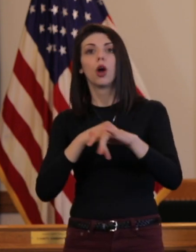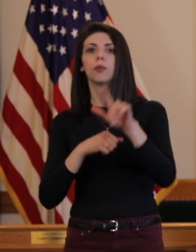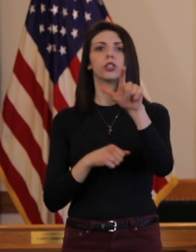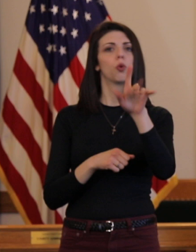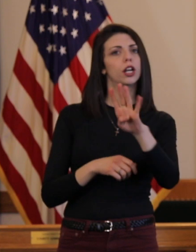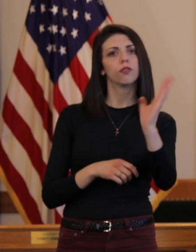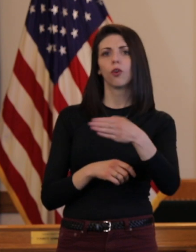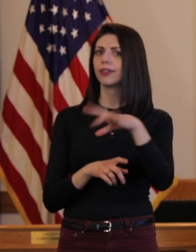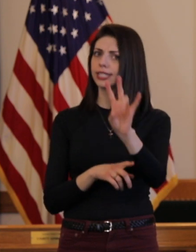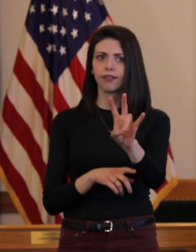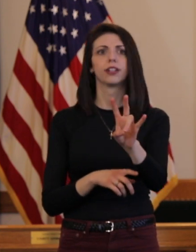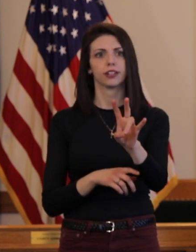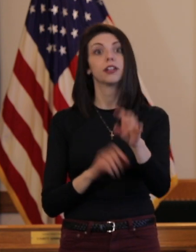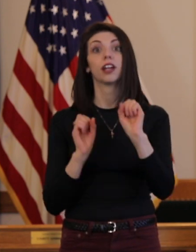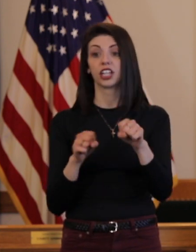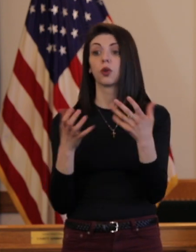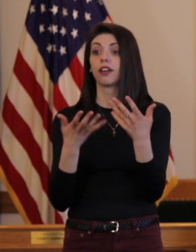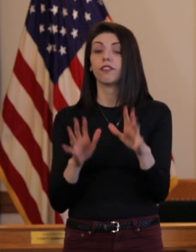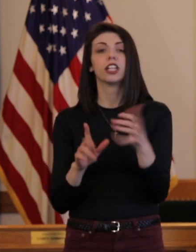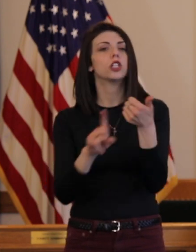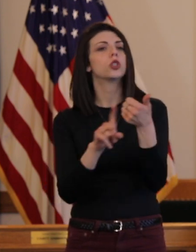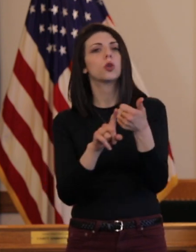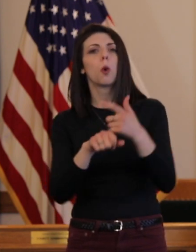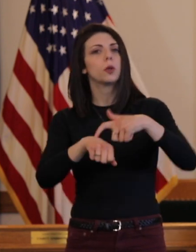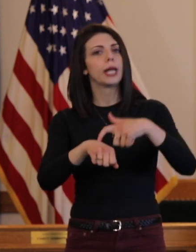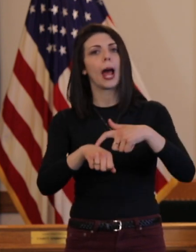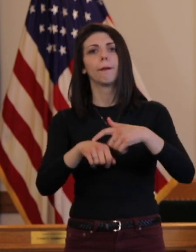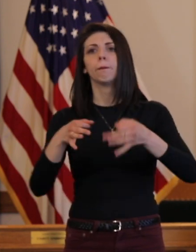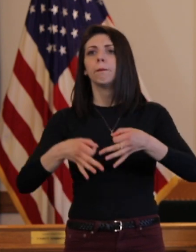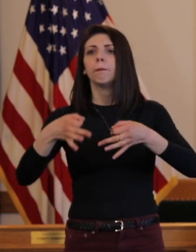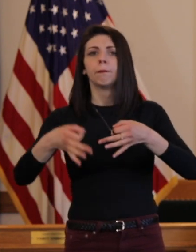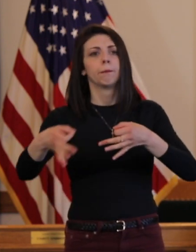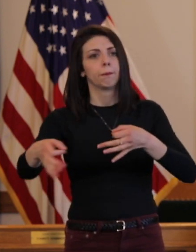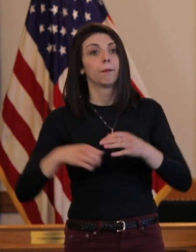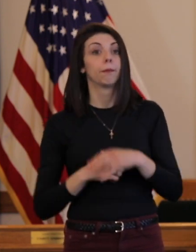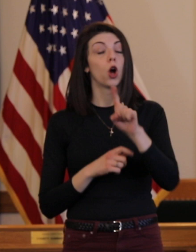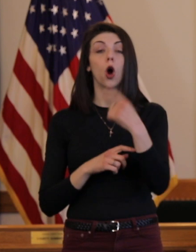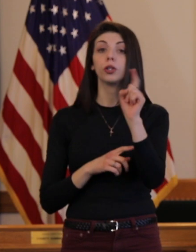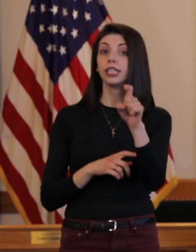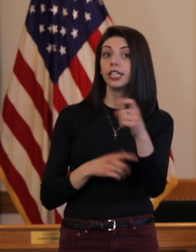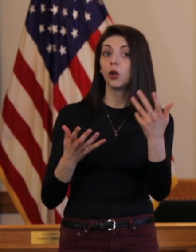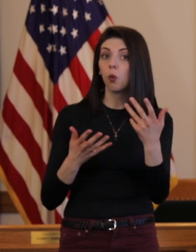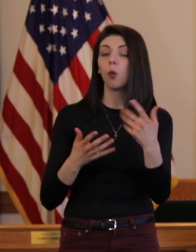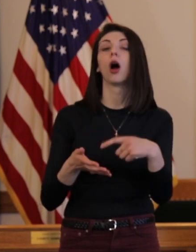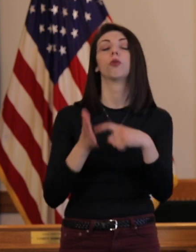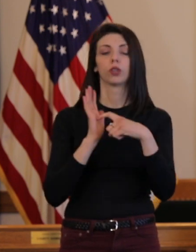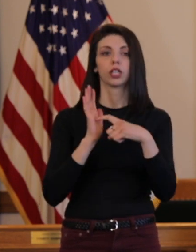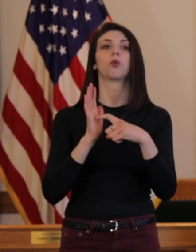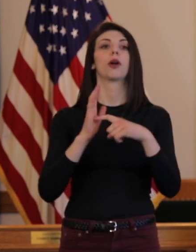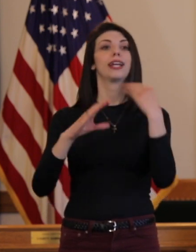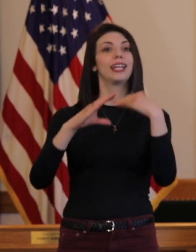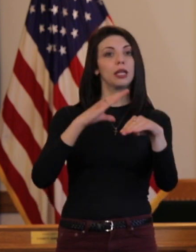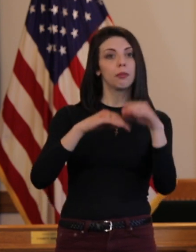day, 7 days a week, and you can complete them at your own pace. The only thing you need to get started is high-speed internet access and an